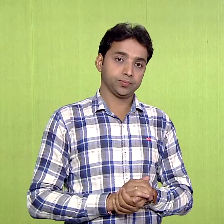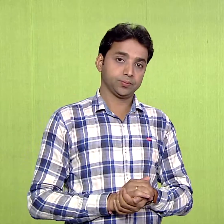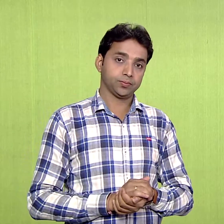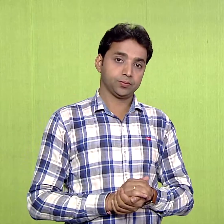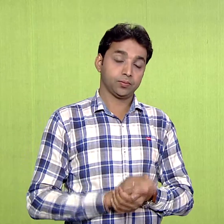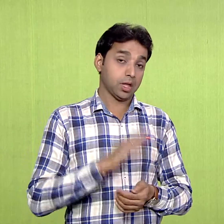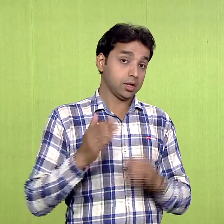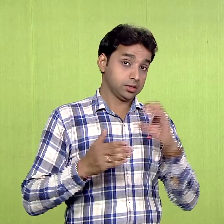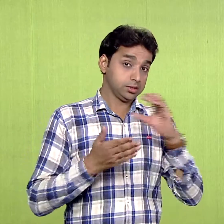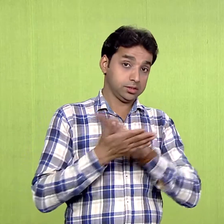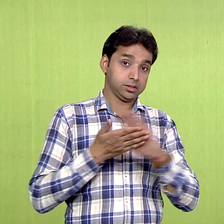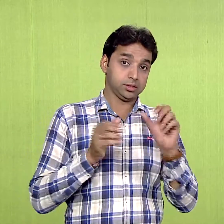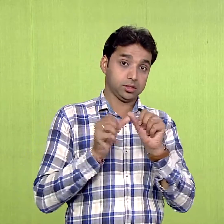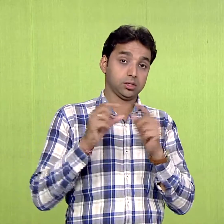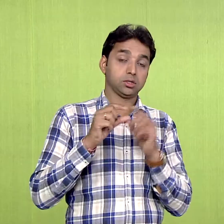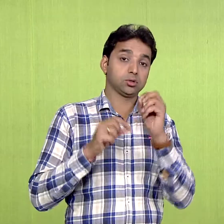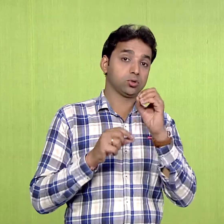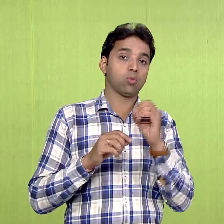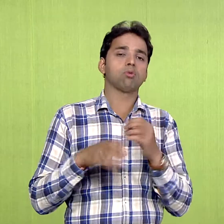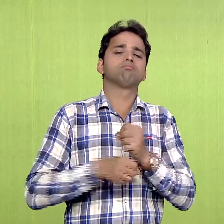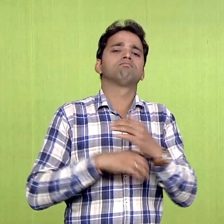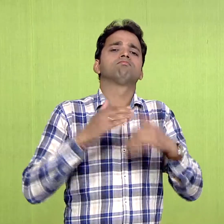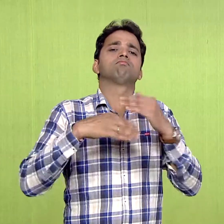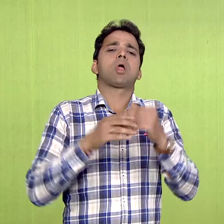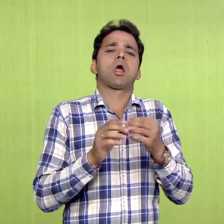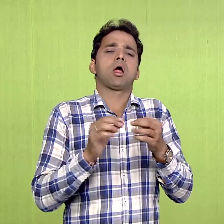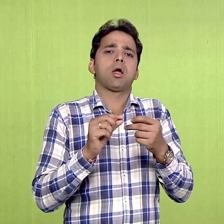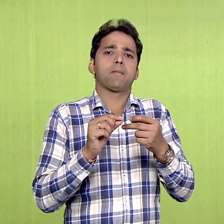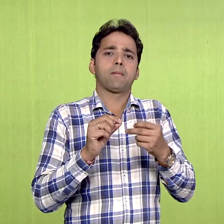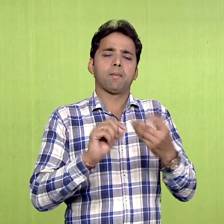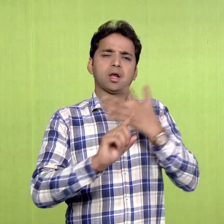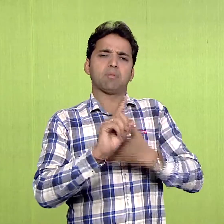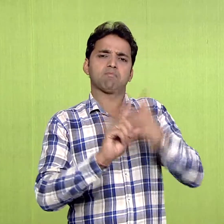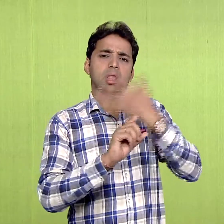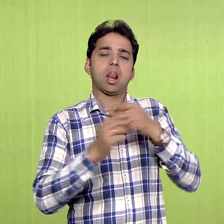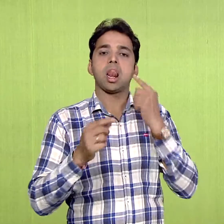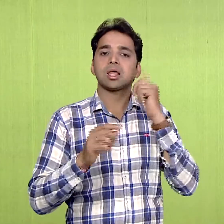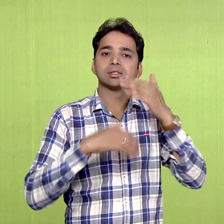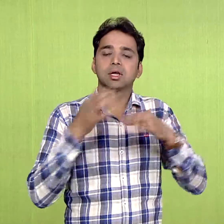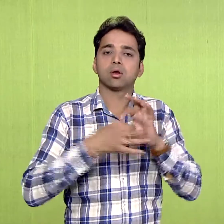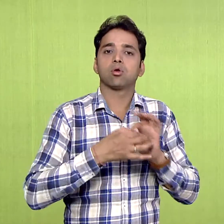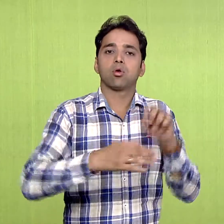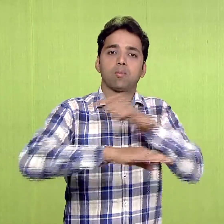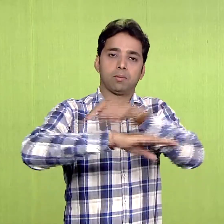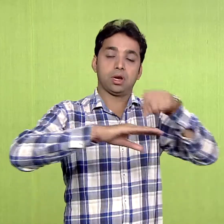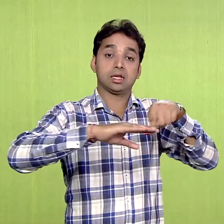The Cholas developed a typical style of temple architecture of South India called